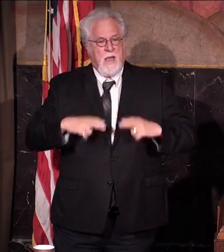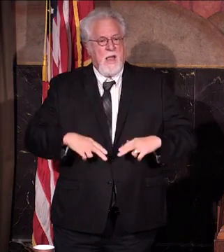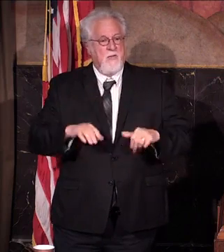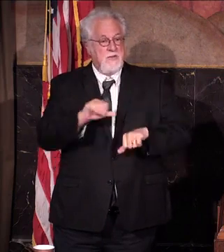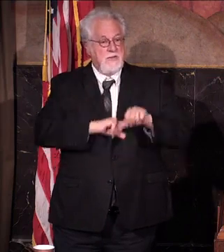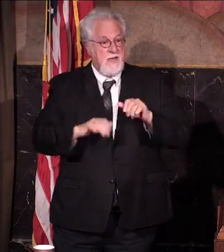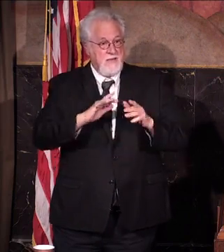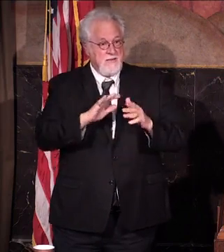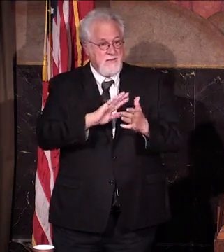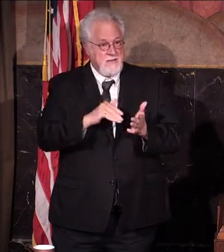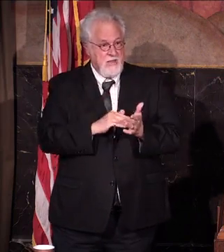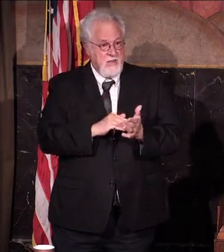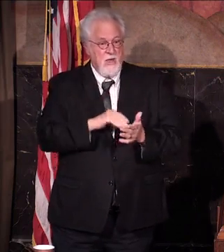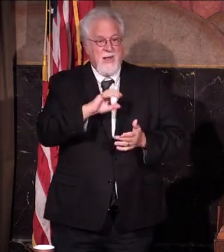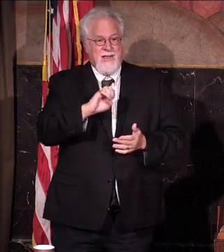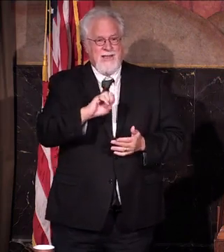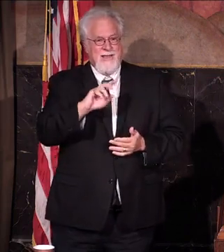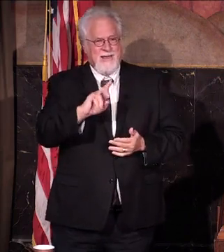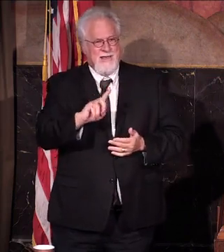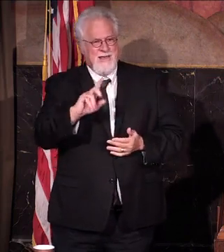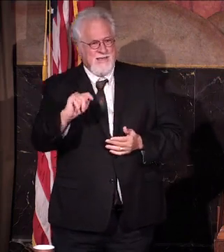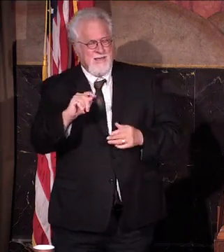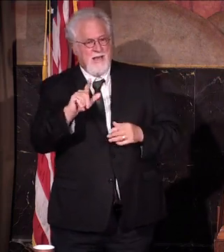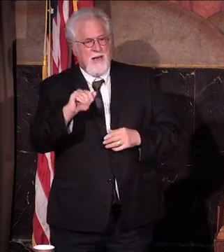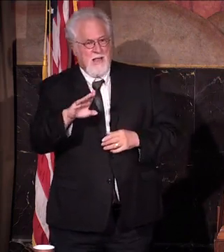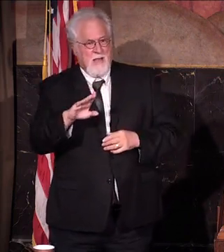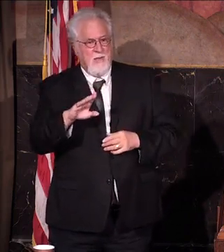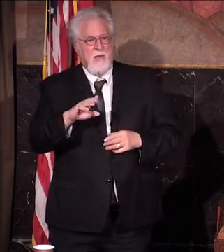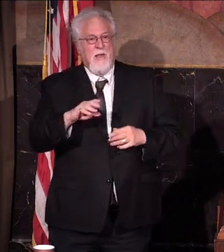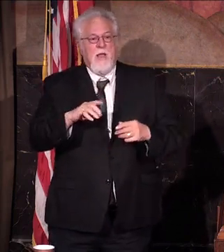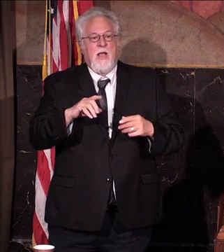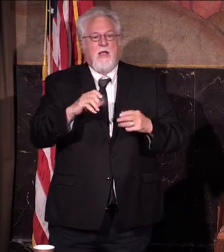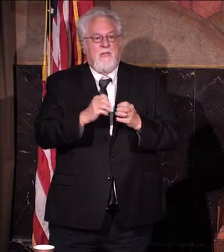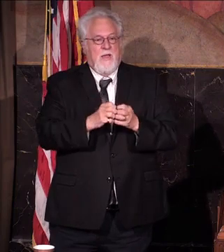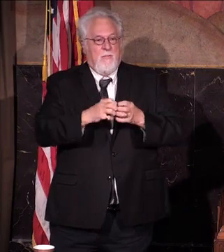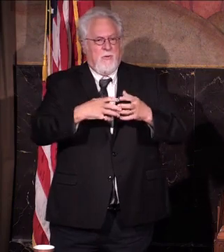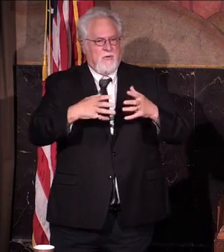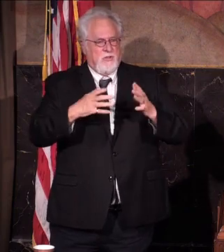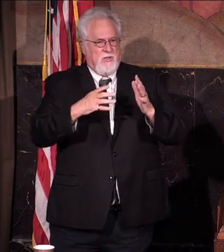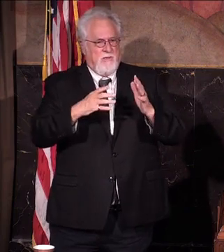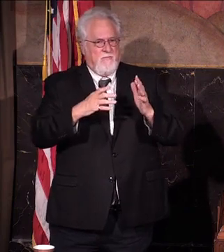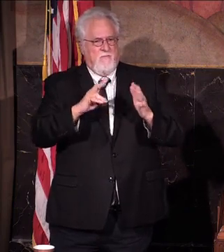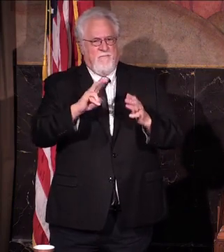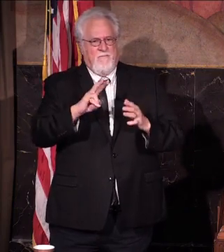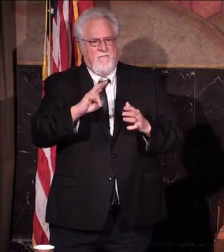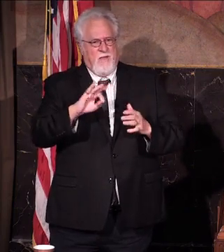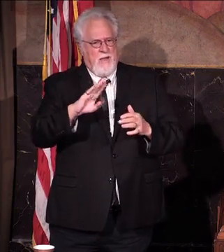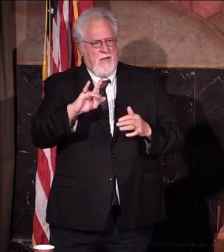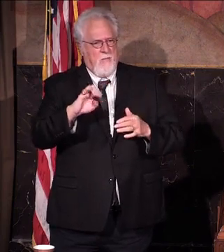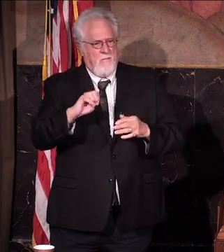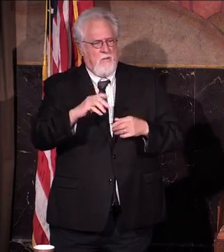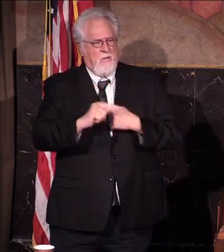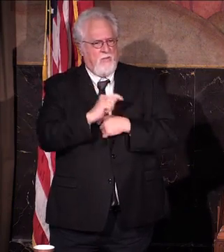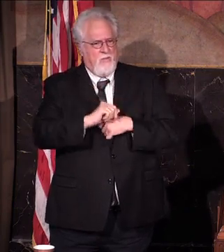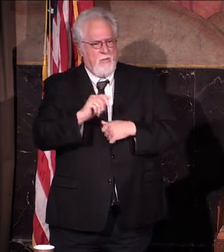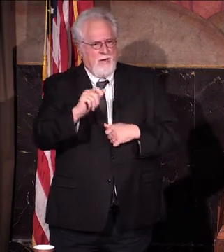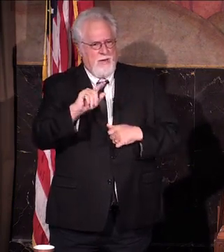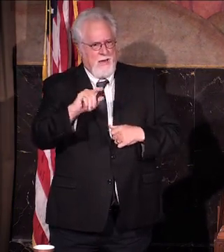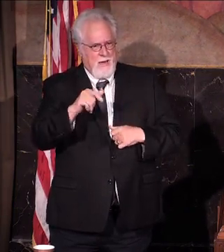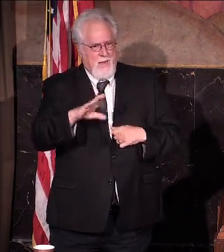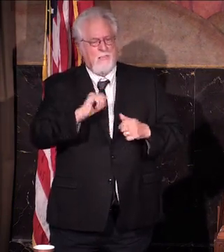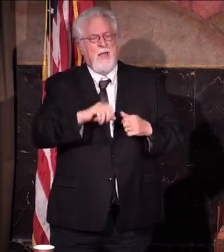Center, the EVT lab, what we call the Emerging Viral Threat Lab, that lab has a capacity, as we sit here today,